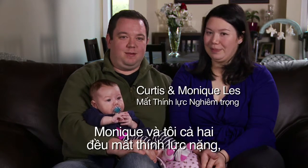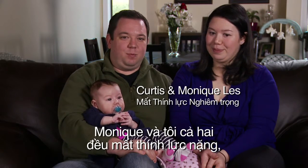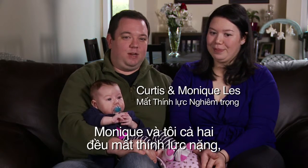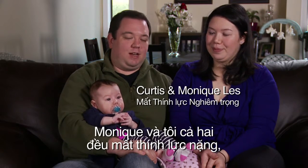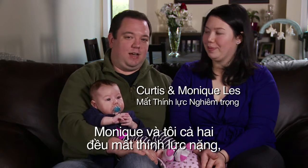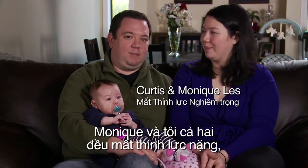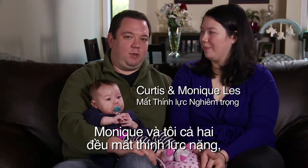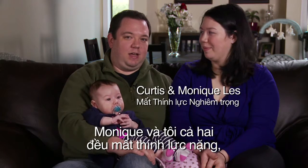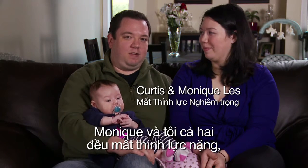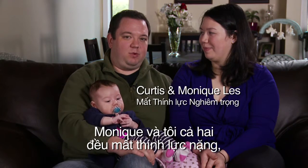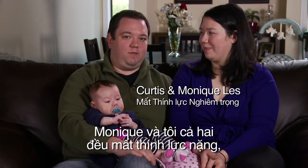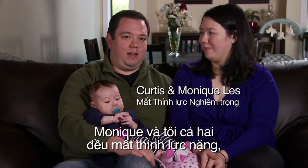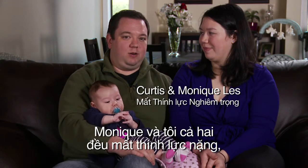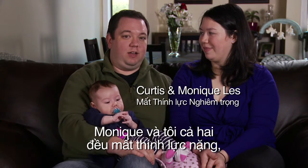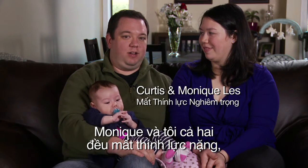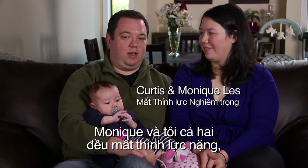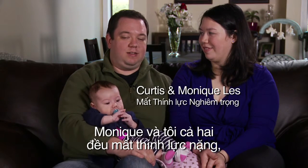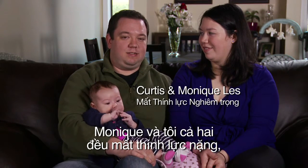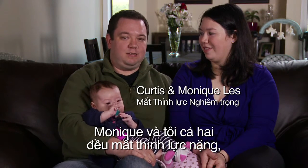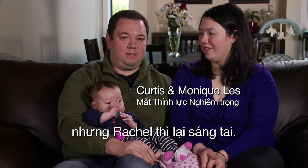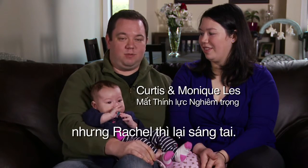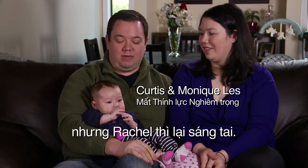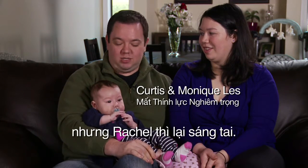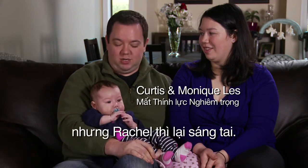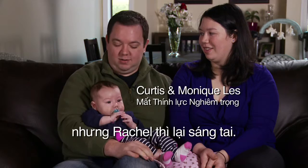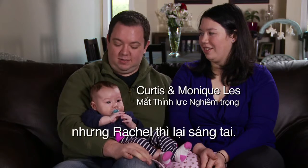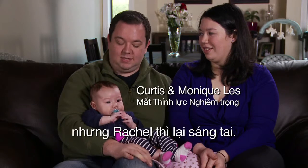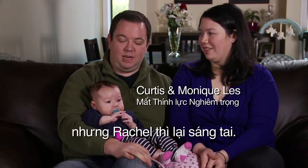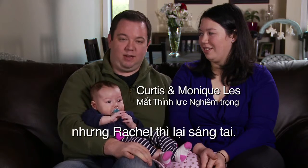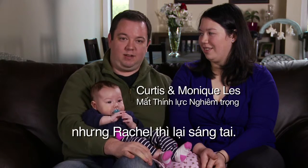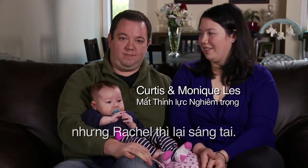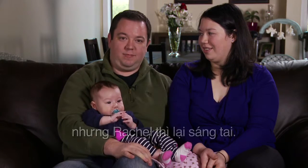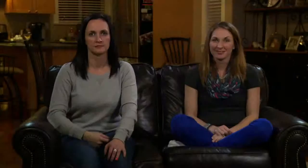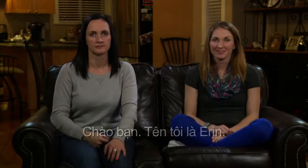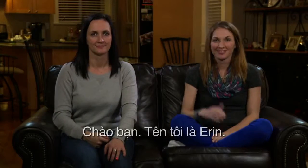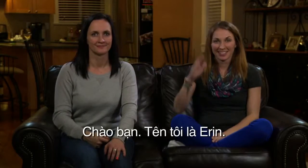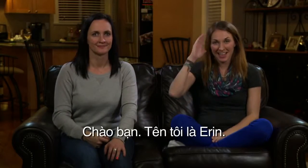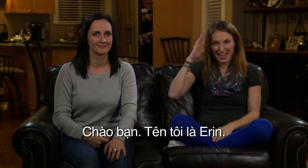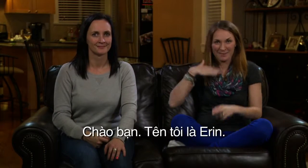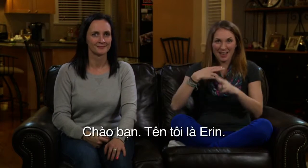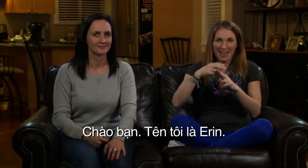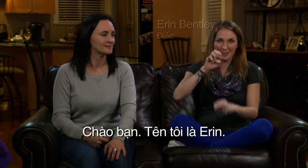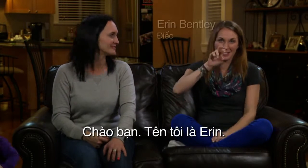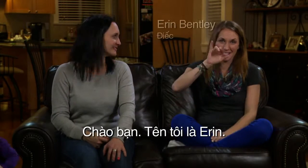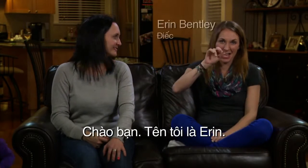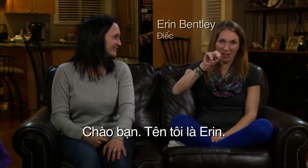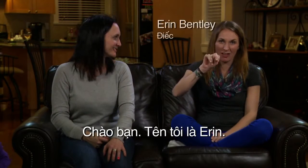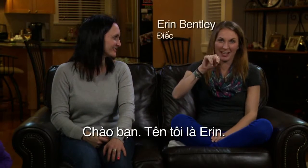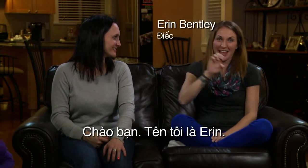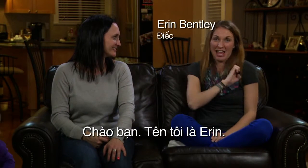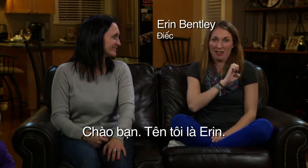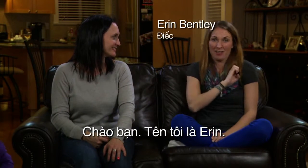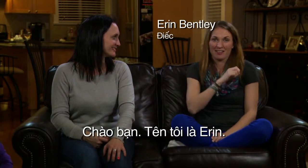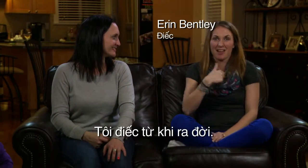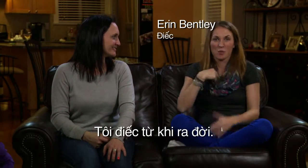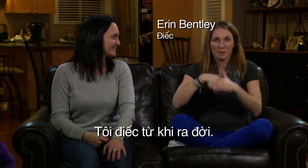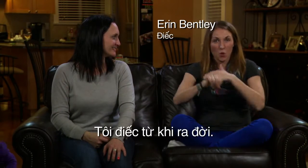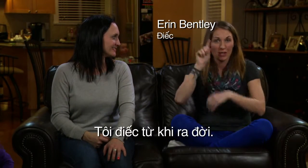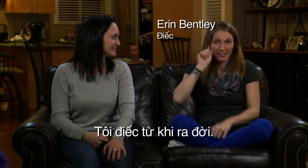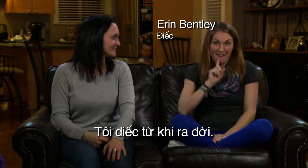Monique and I both have a profound hearing loss, but Rachel is hearing. Hi, my name is Erin. I was born